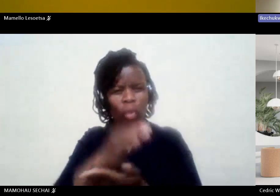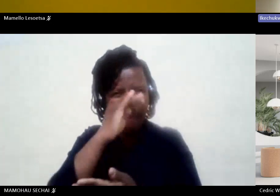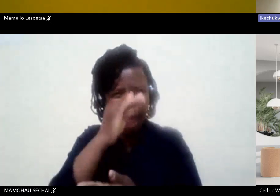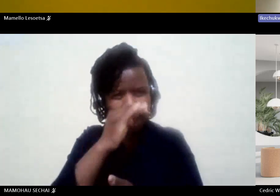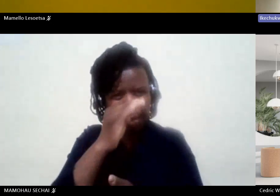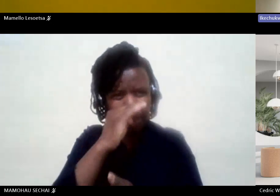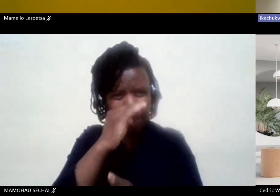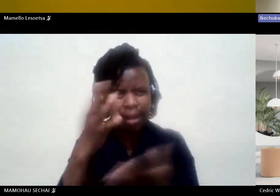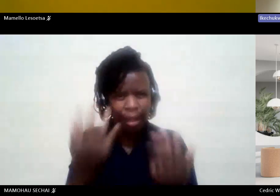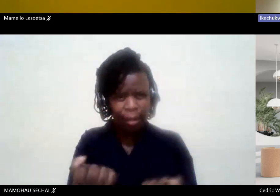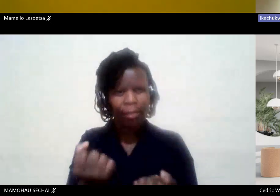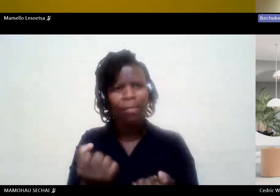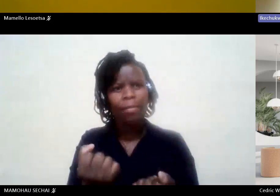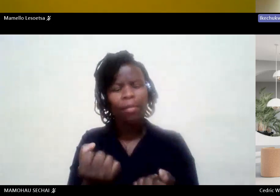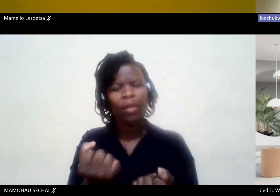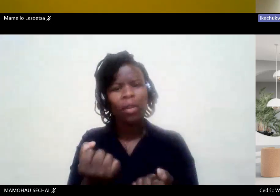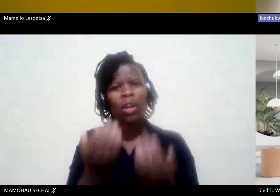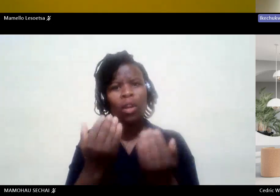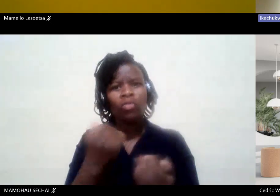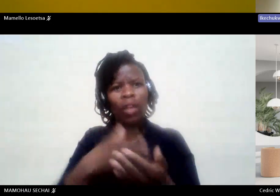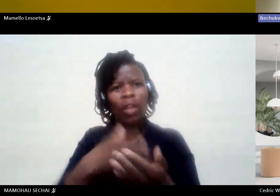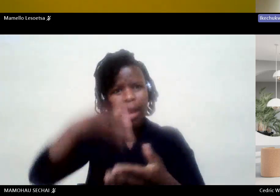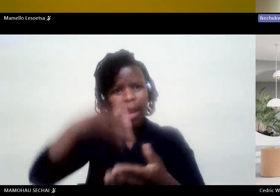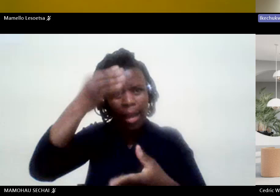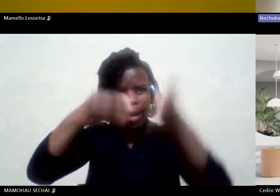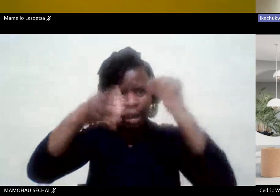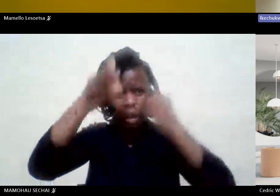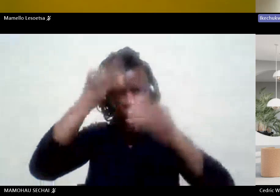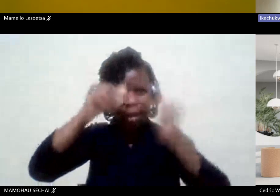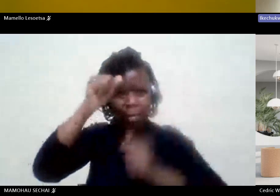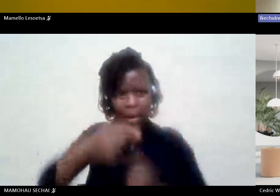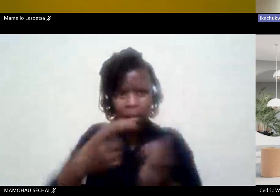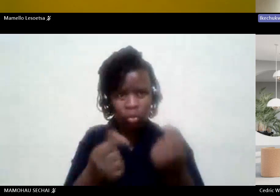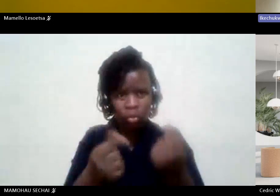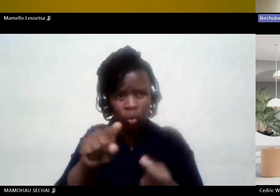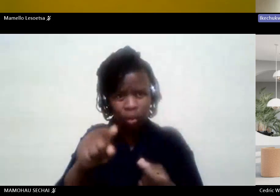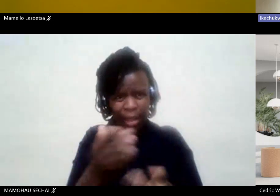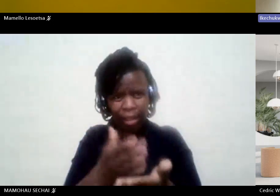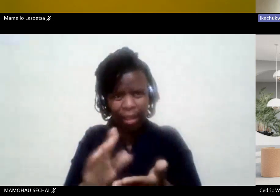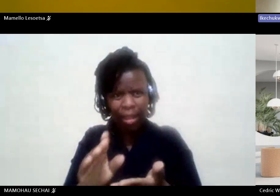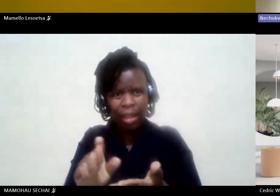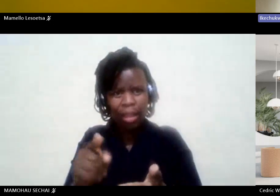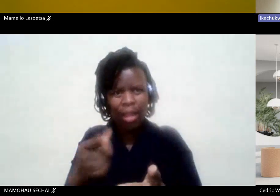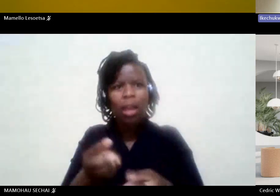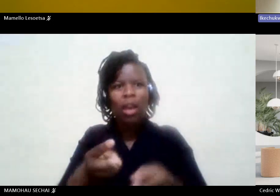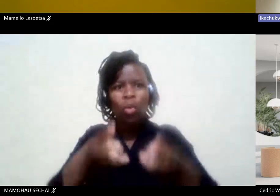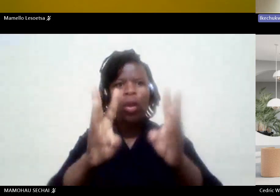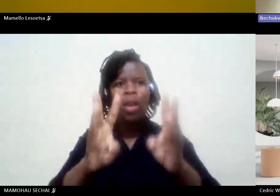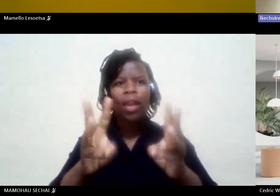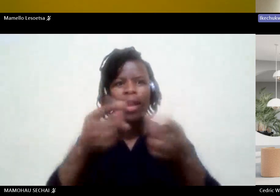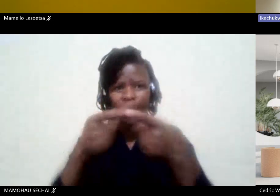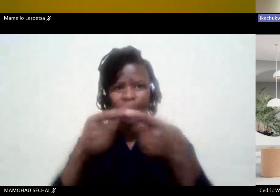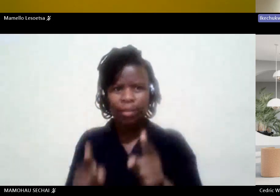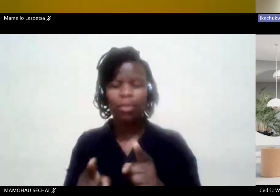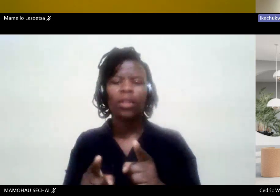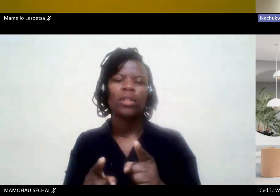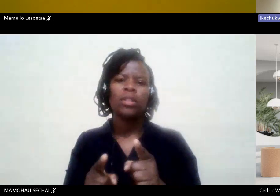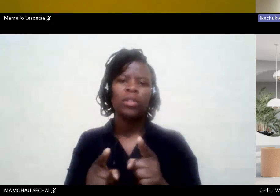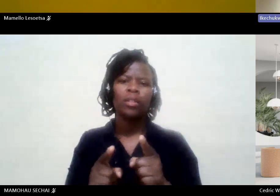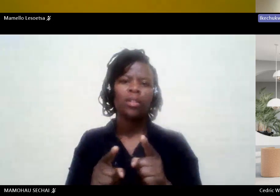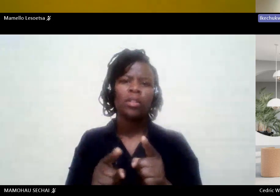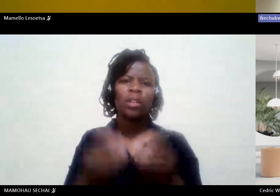learn how to do something differently. So a lecturer will need to get the training to start becoming accustomed to